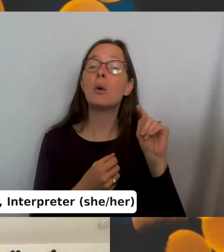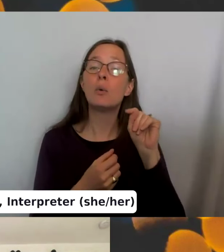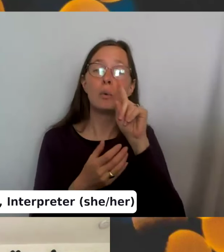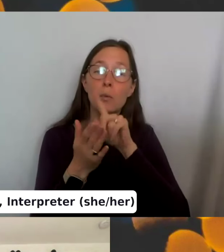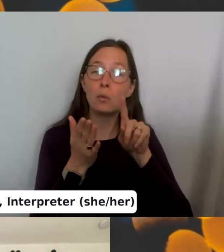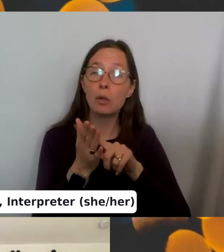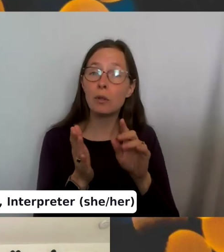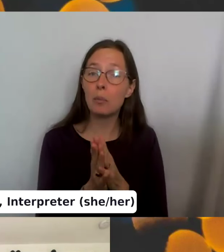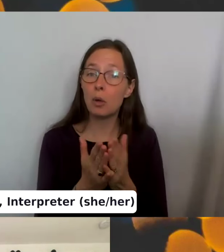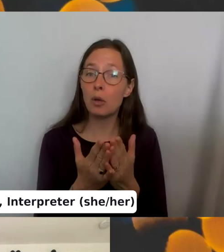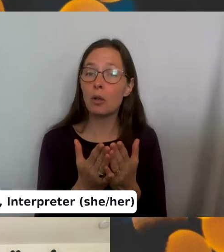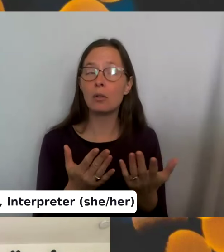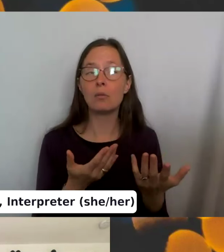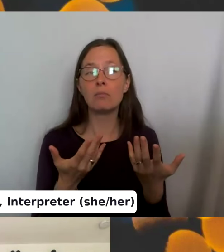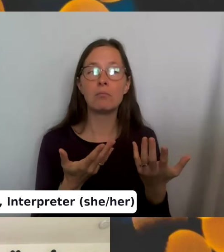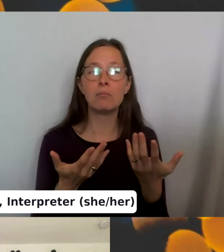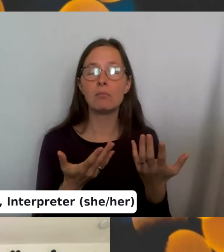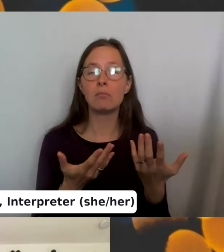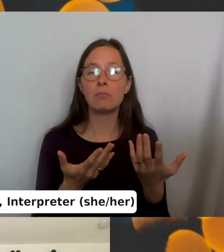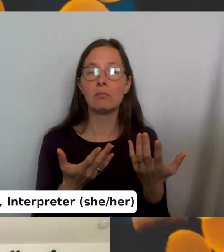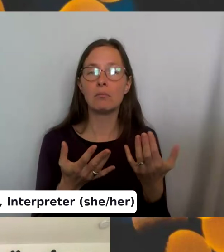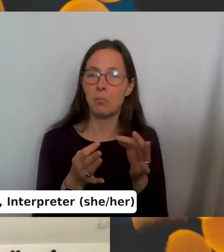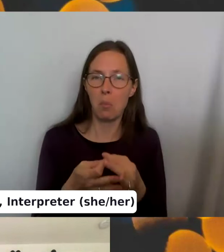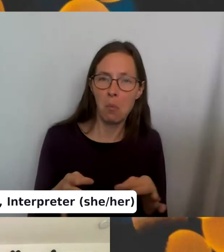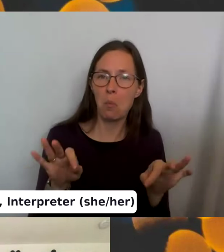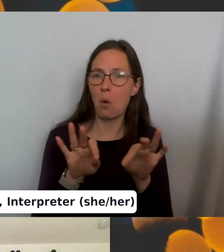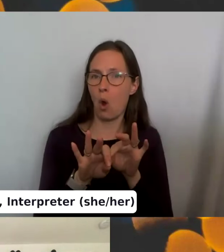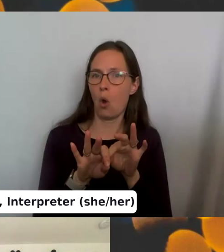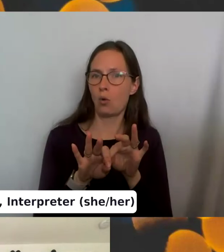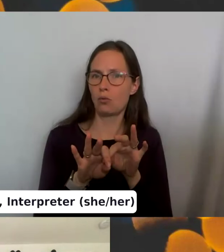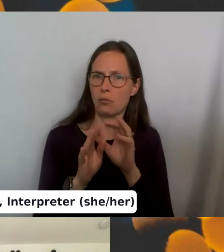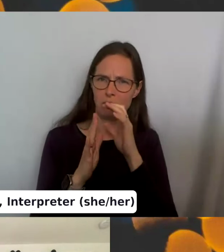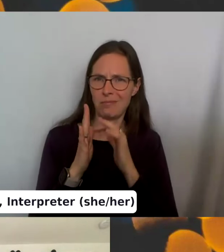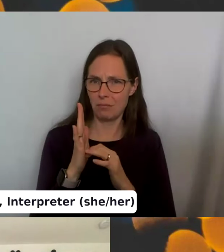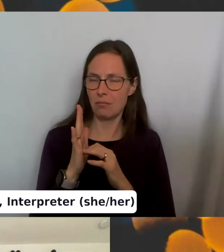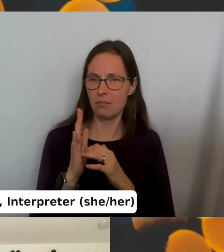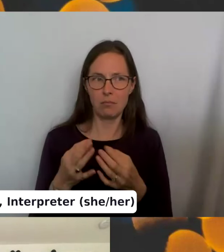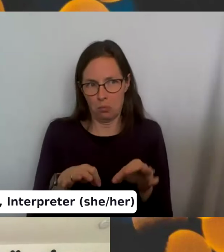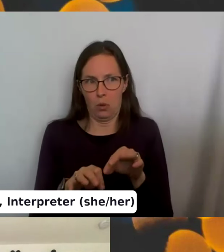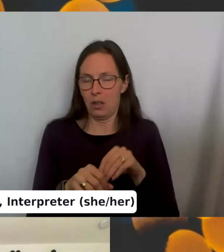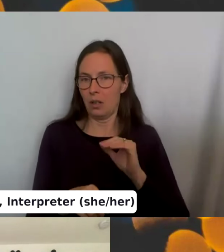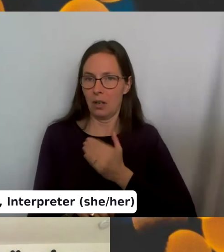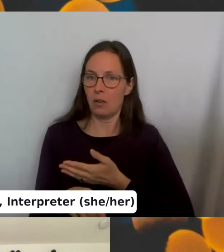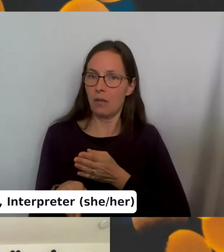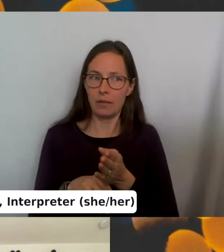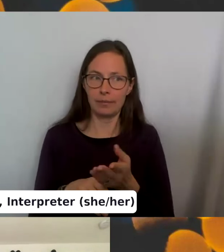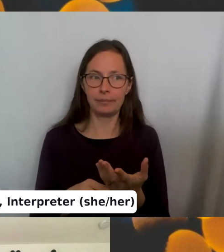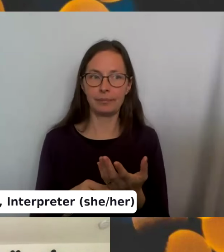are sort of seminal works in the field start with using that as